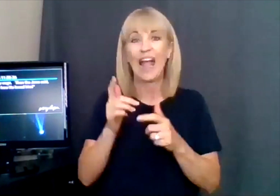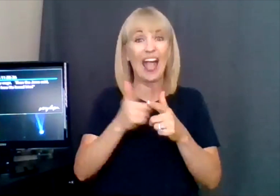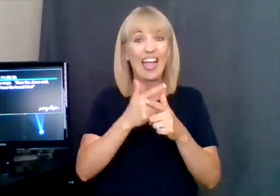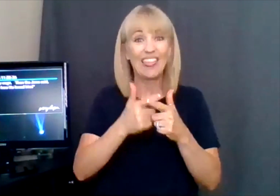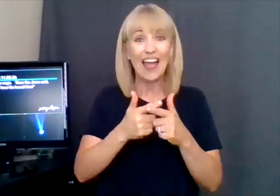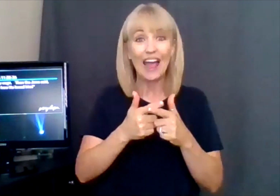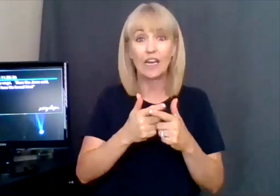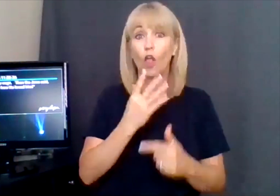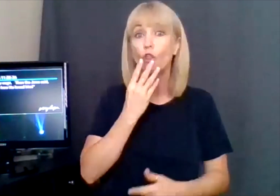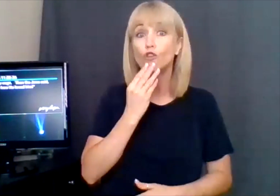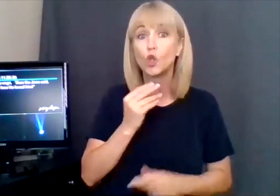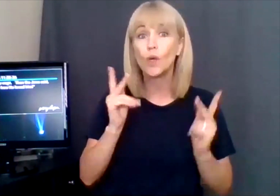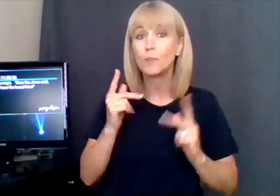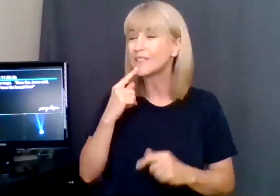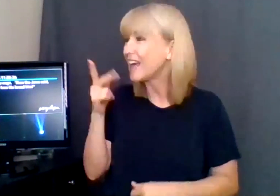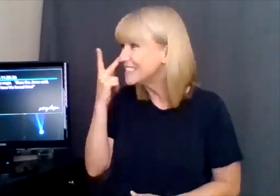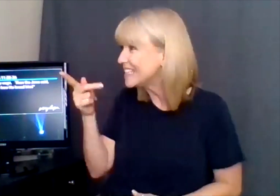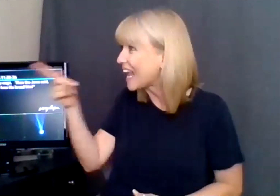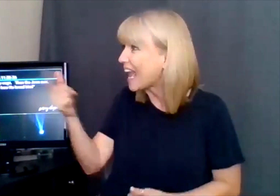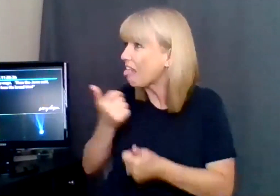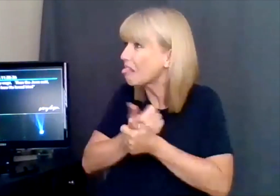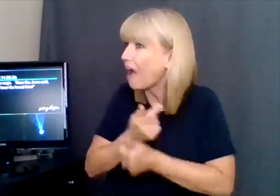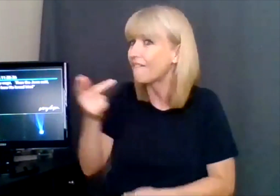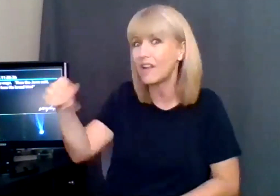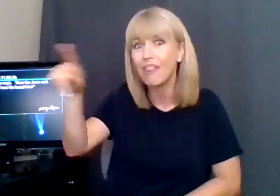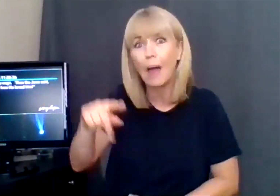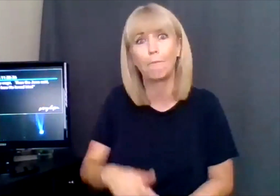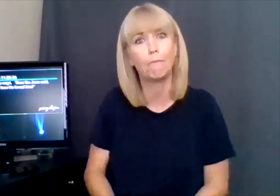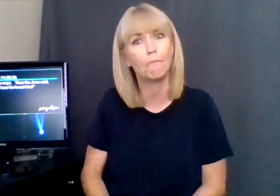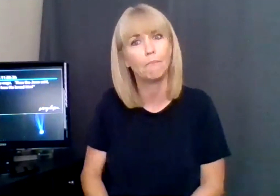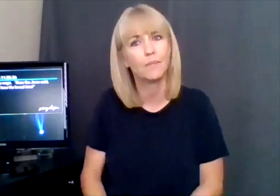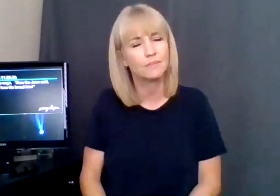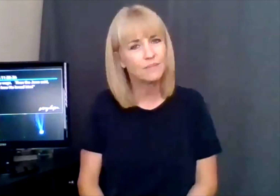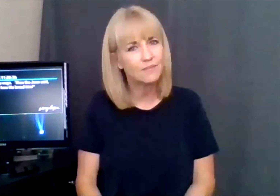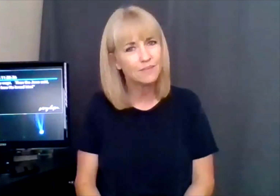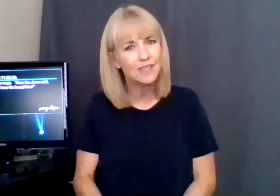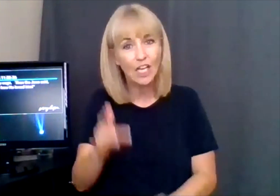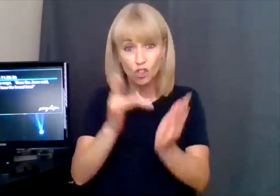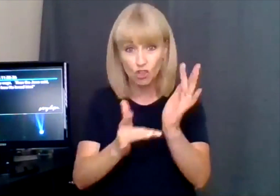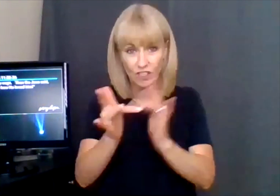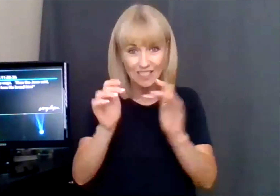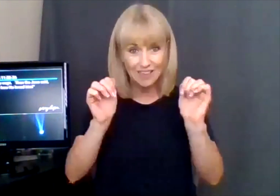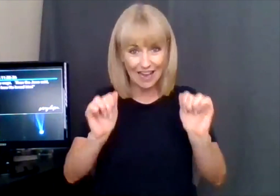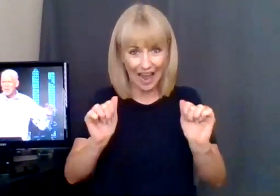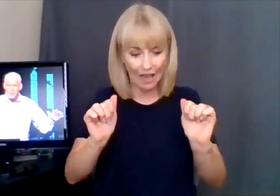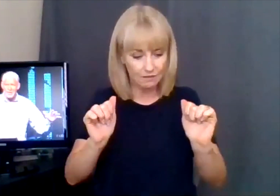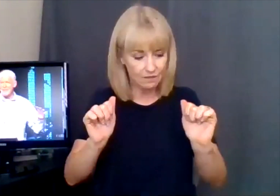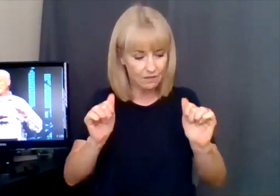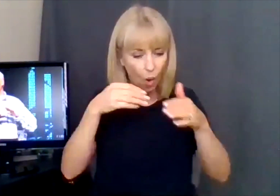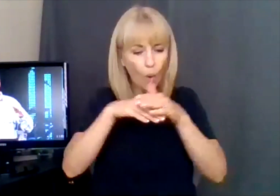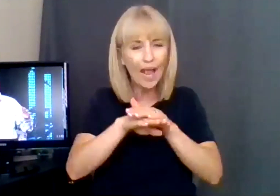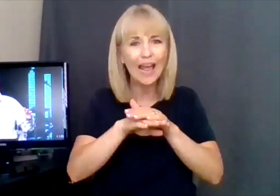see how he loved them. Look at the truth of this. Jesus can walk in a situation, he goes, oh, guys, don't